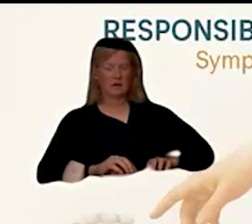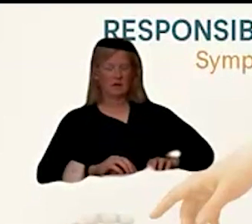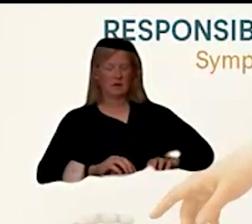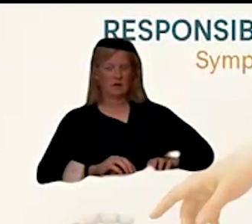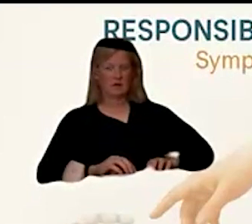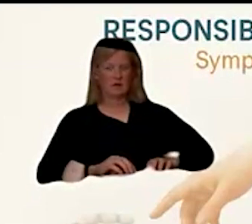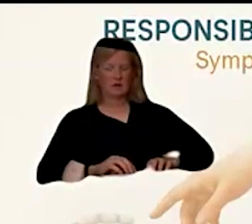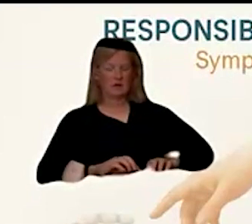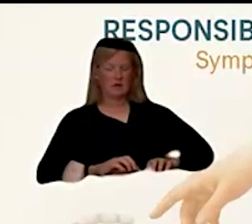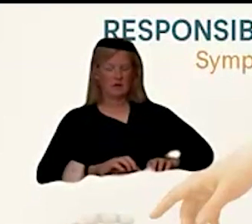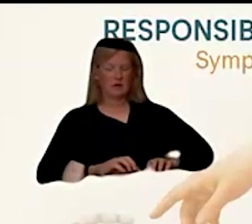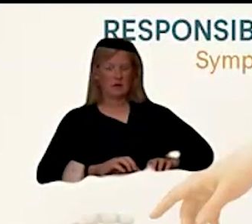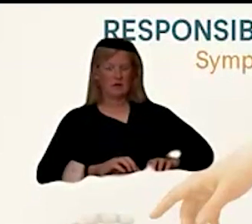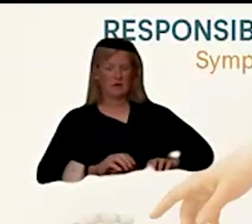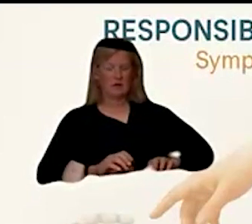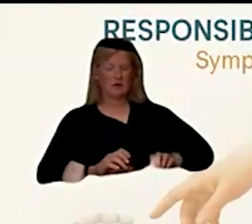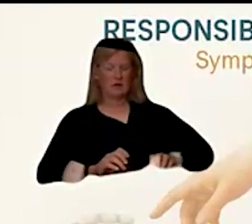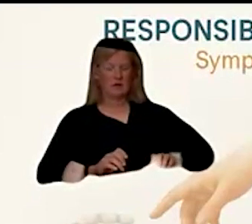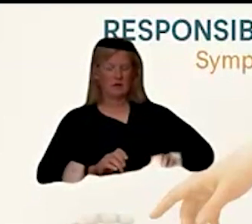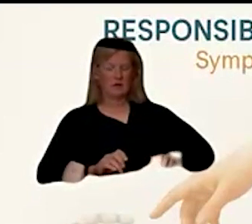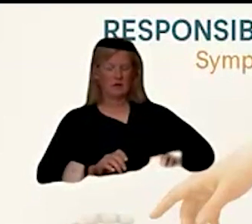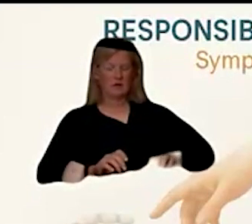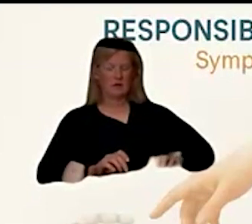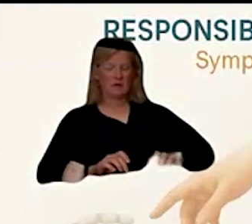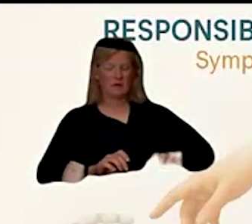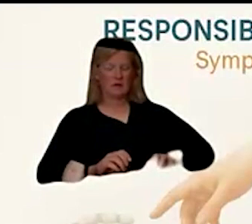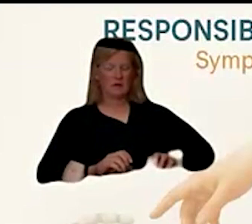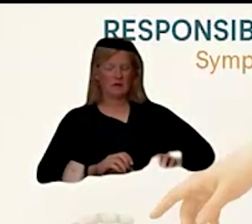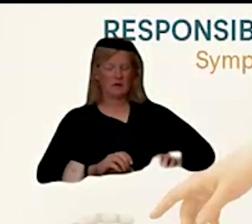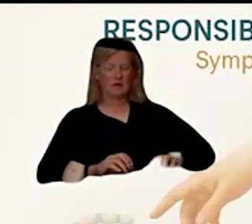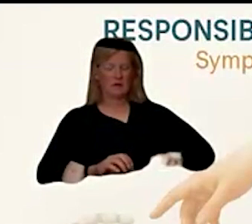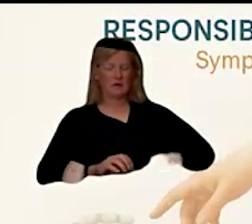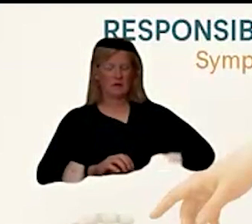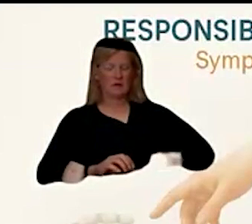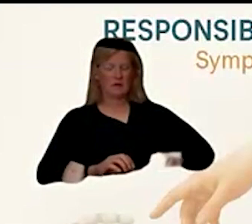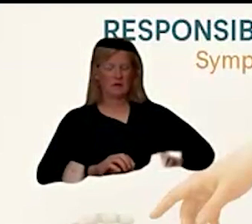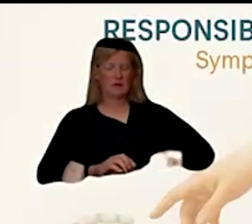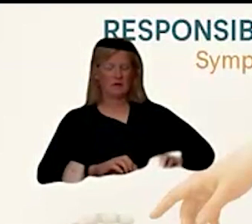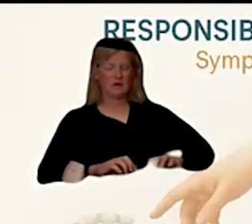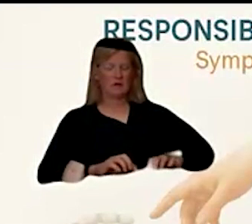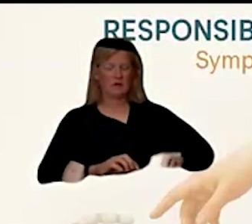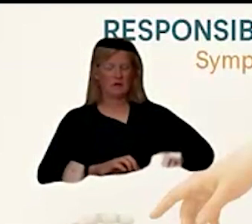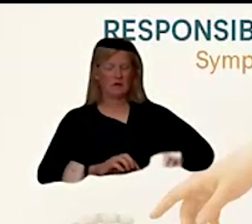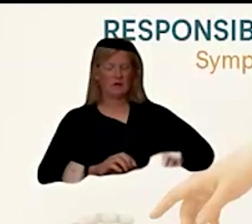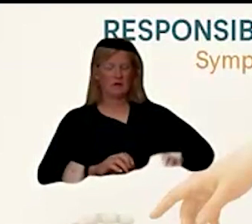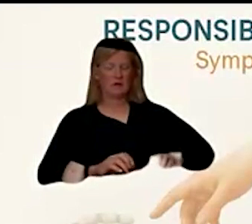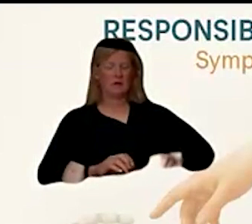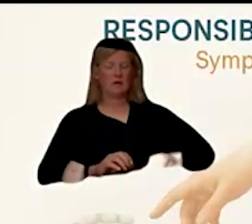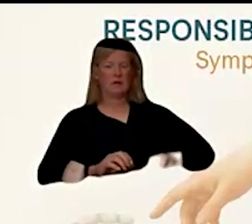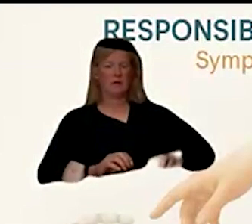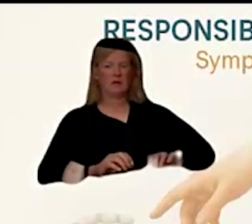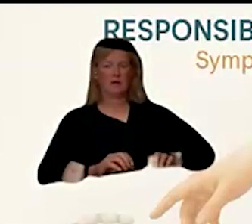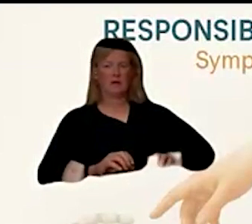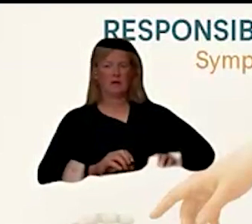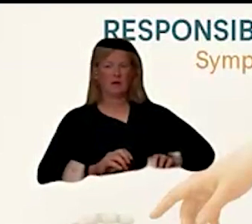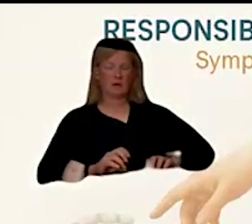right now, which are in early stage, but will hopefully lead us to some new ideas about what it means to be the commons. And maybe I'll stop here and try